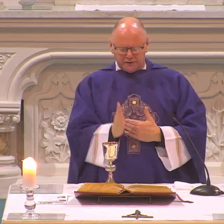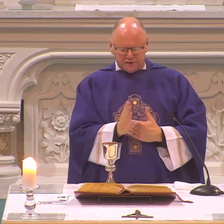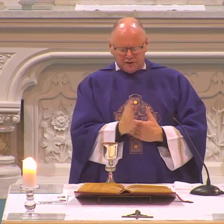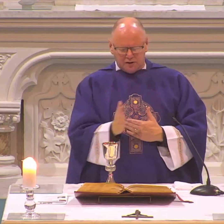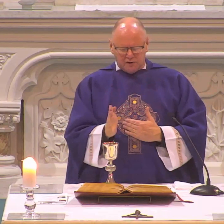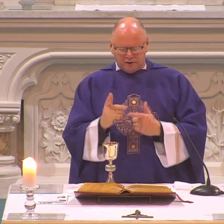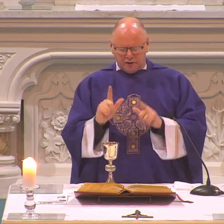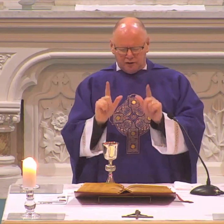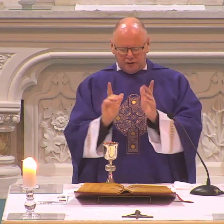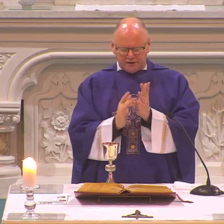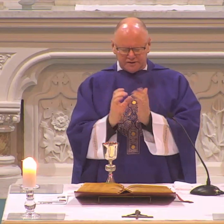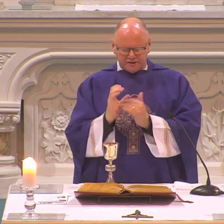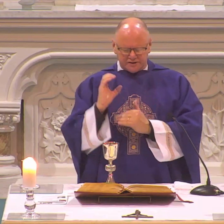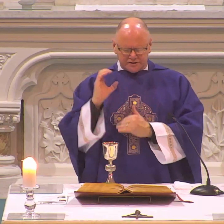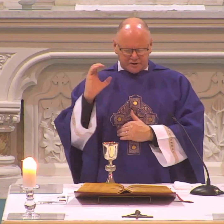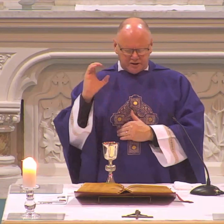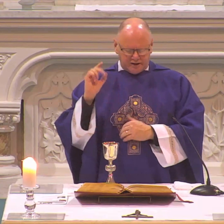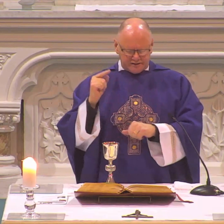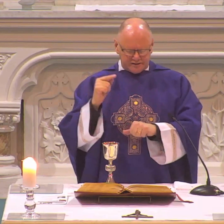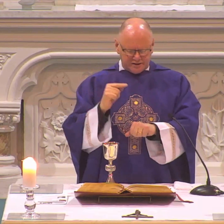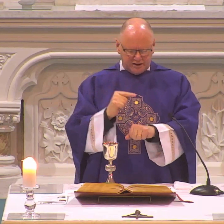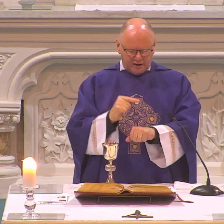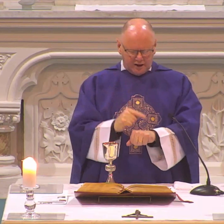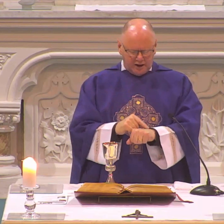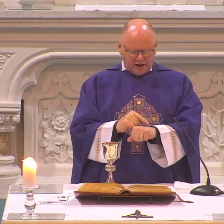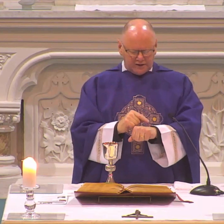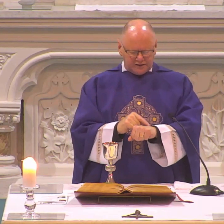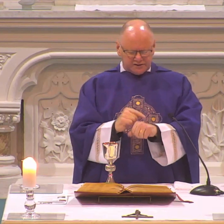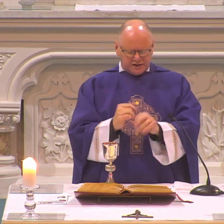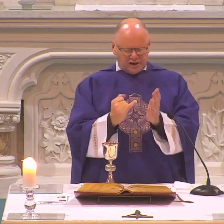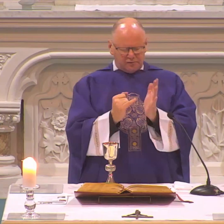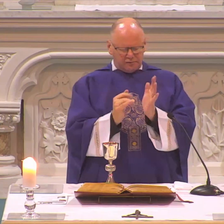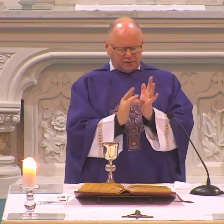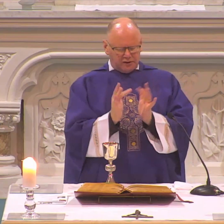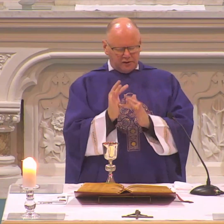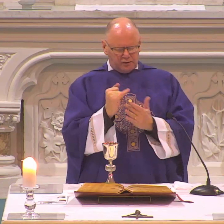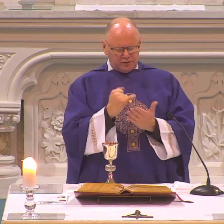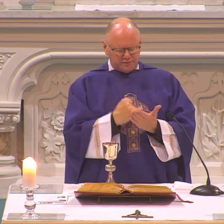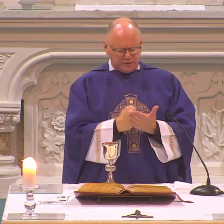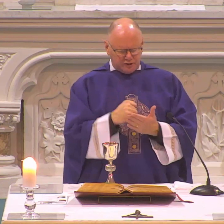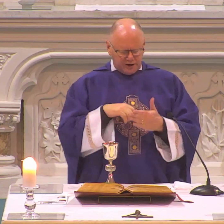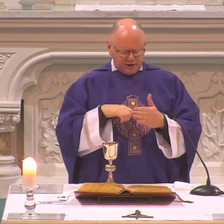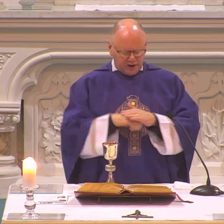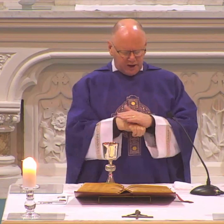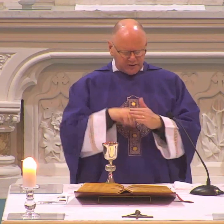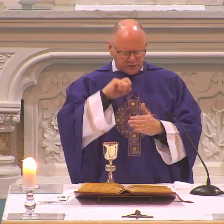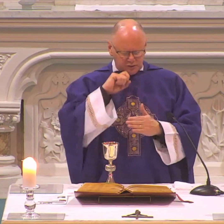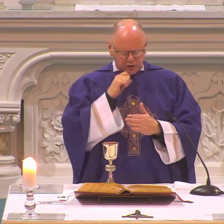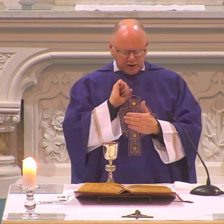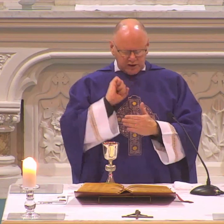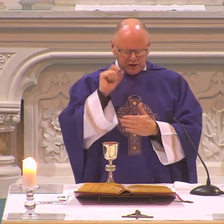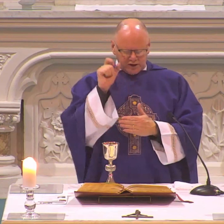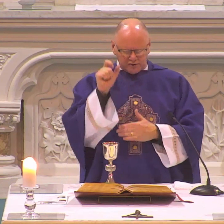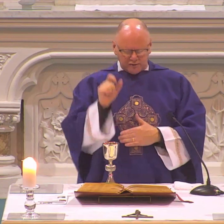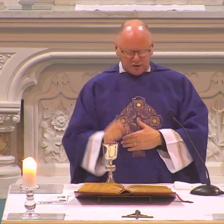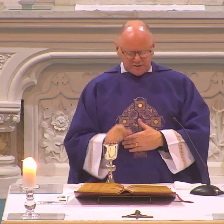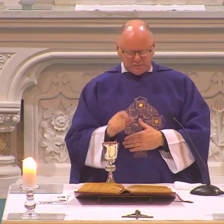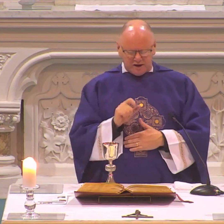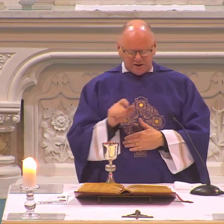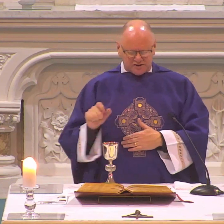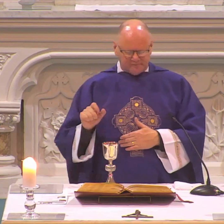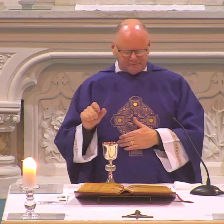blood of our Lord Jesus Christ. At the time he was betrayed and entered willingly into